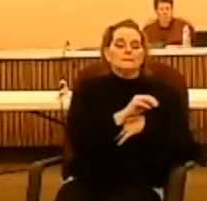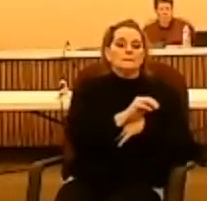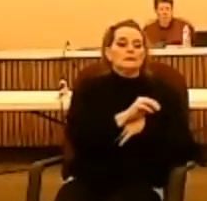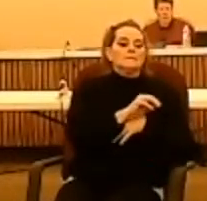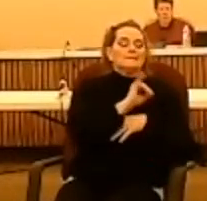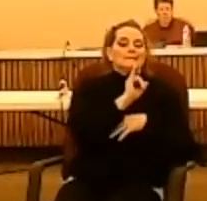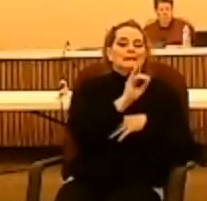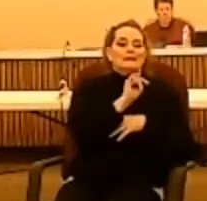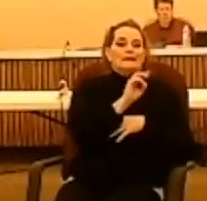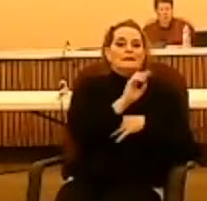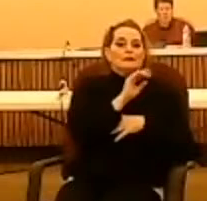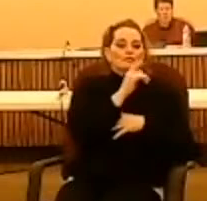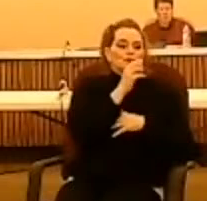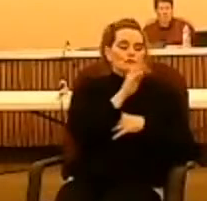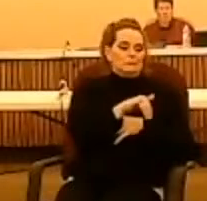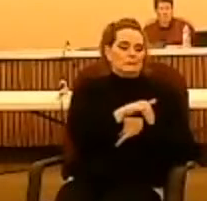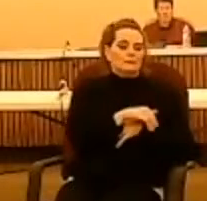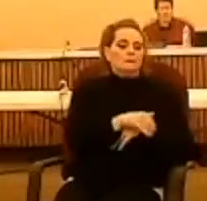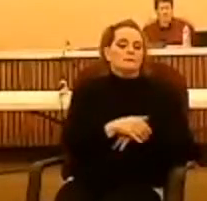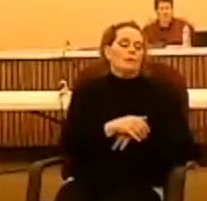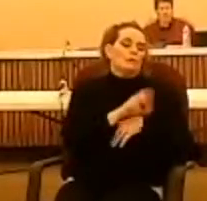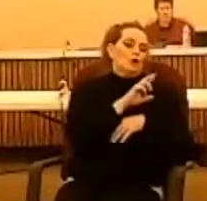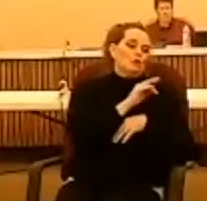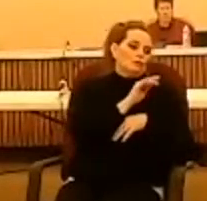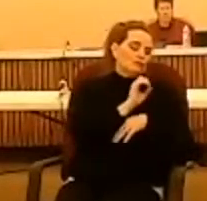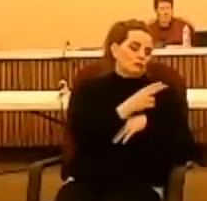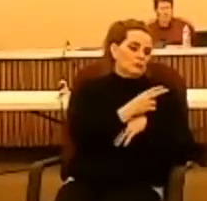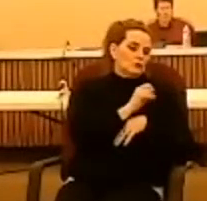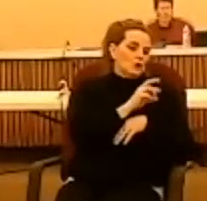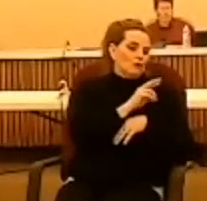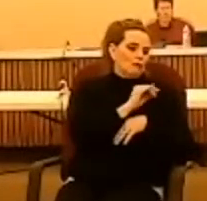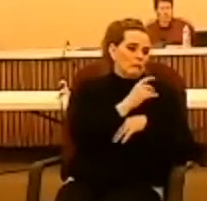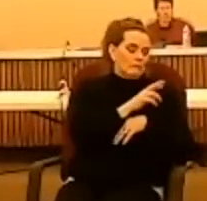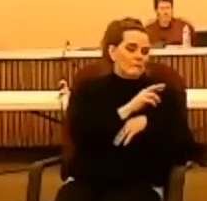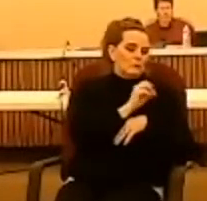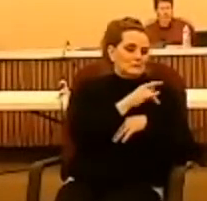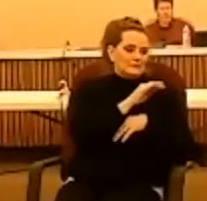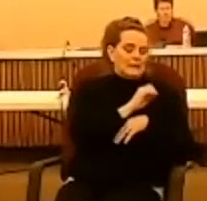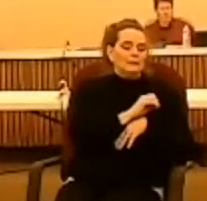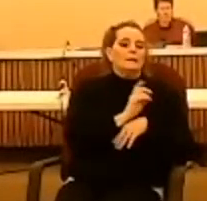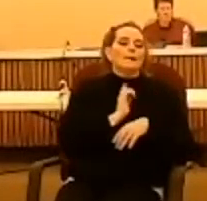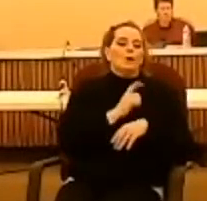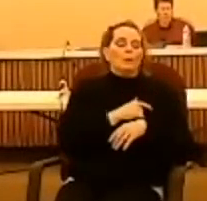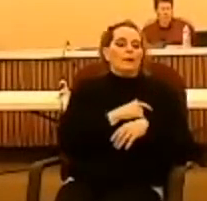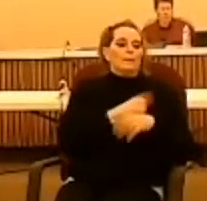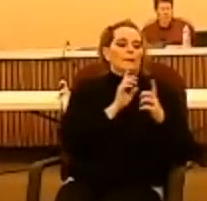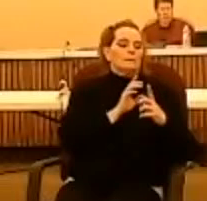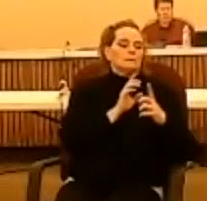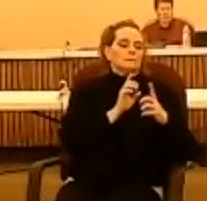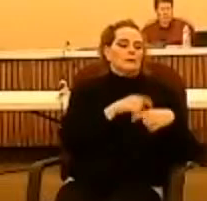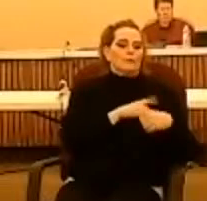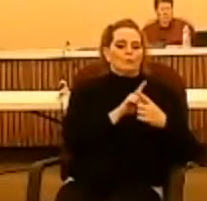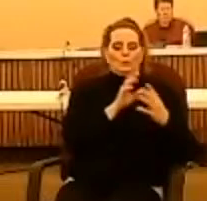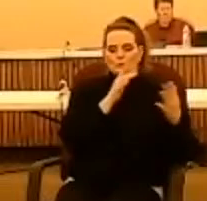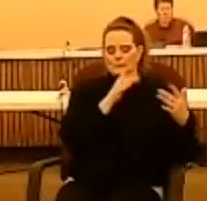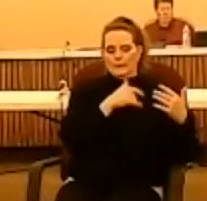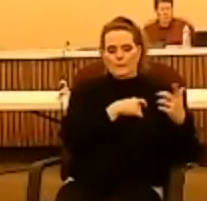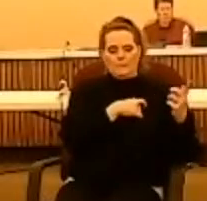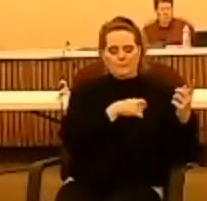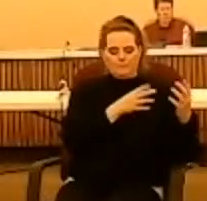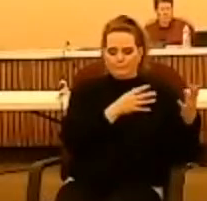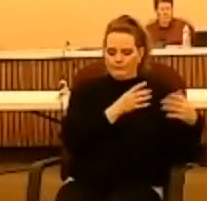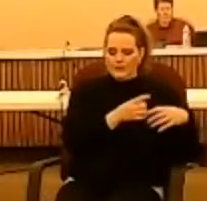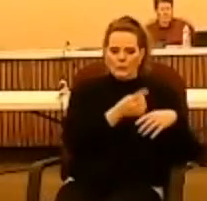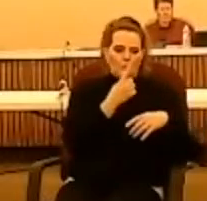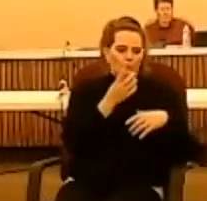river, the Rush Riverside Refuge. But we were approached by the one of